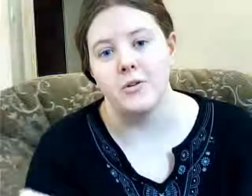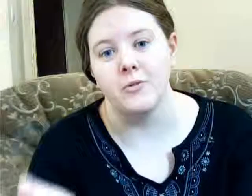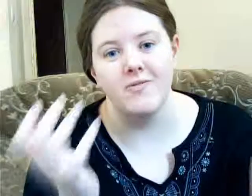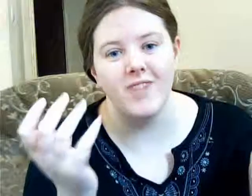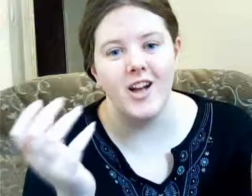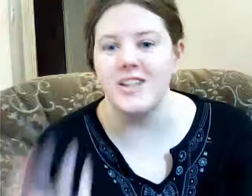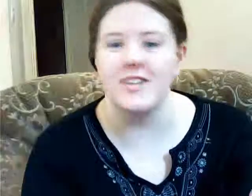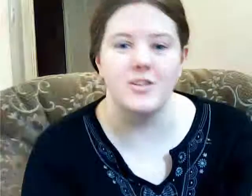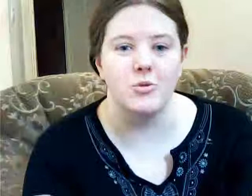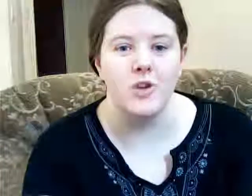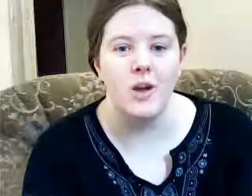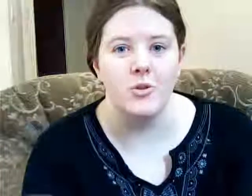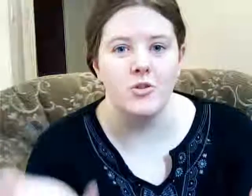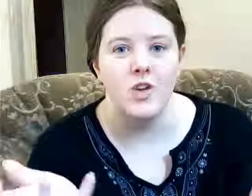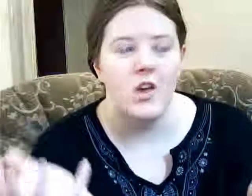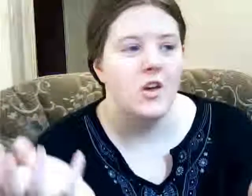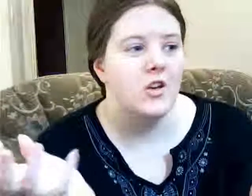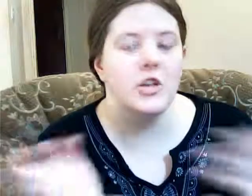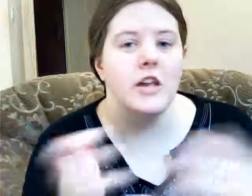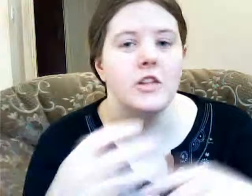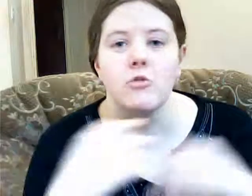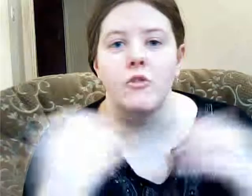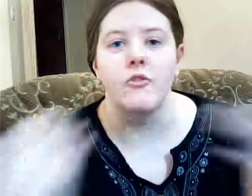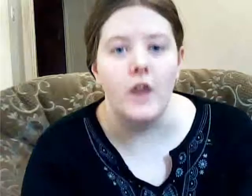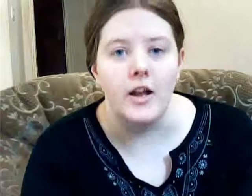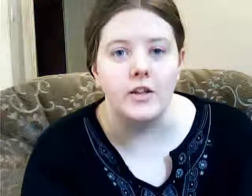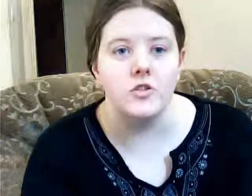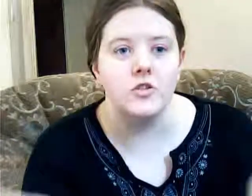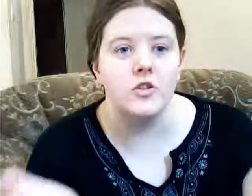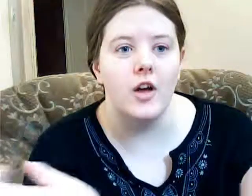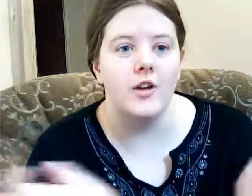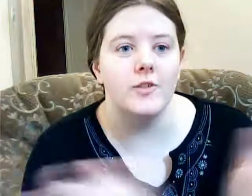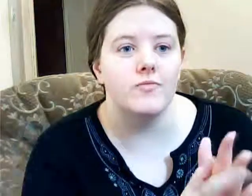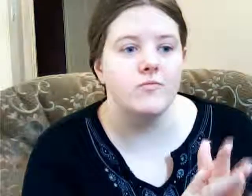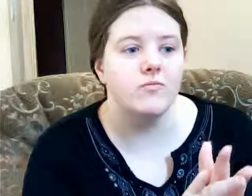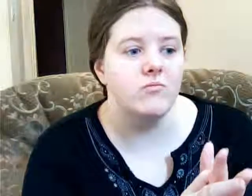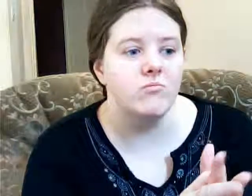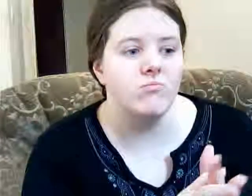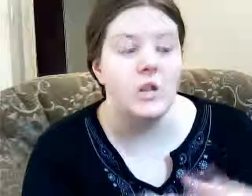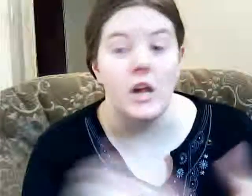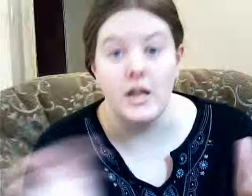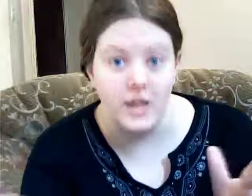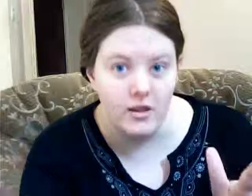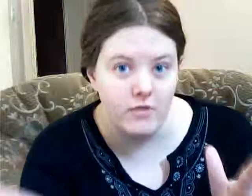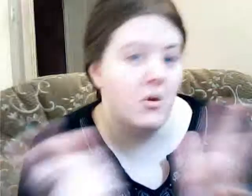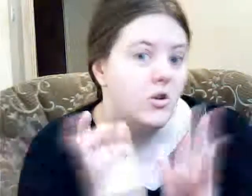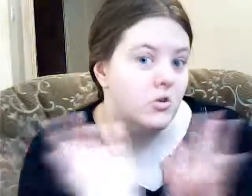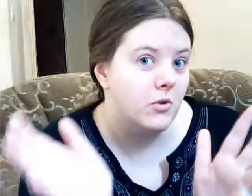i need the subscribers share this with your friends um like it if possible